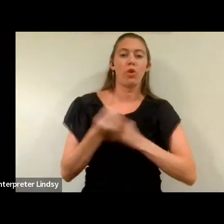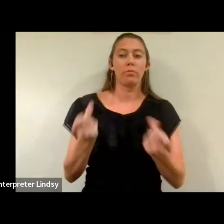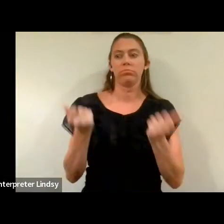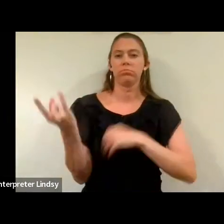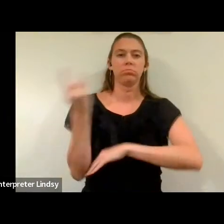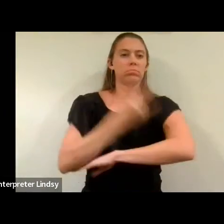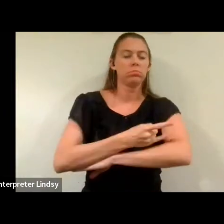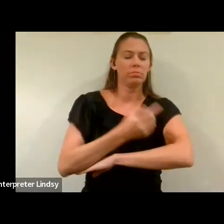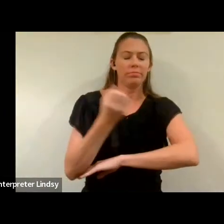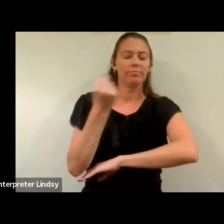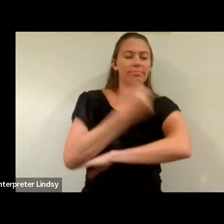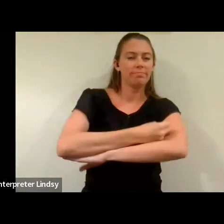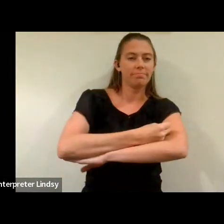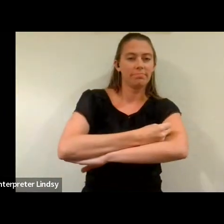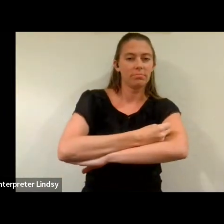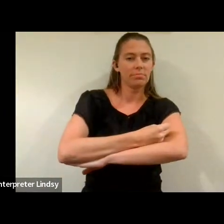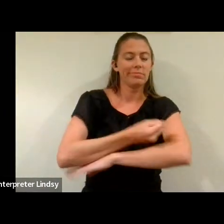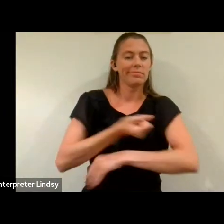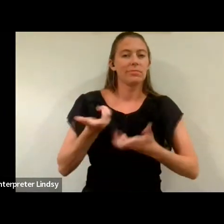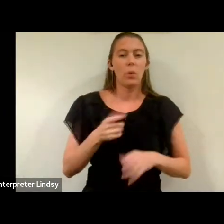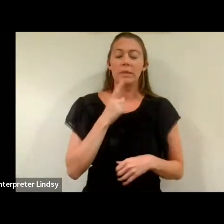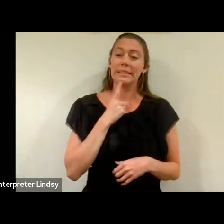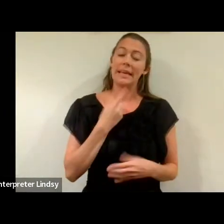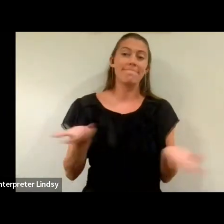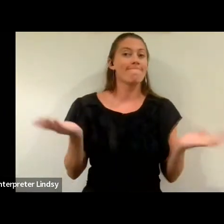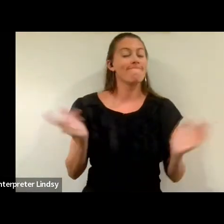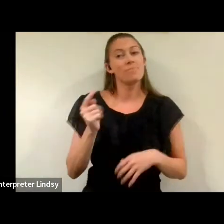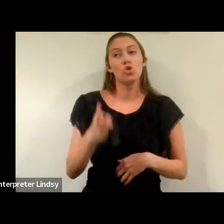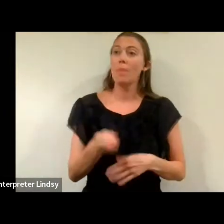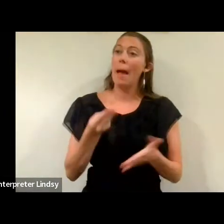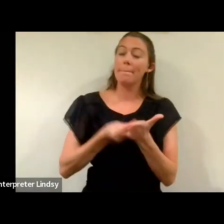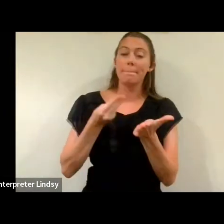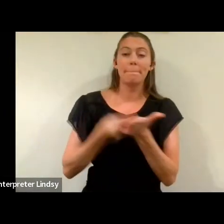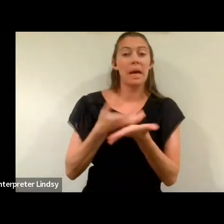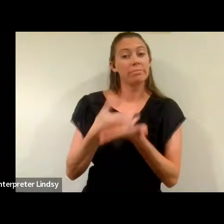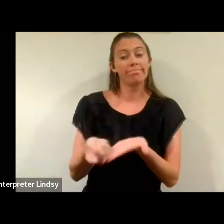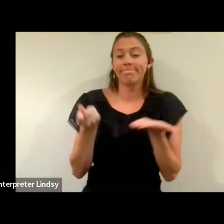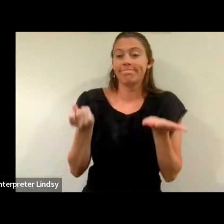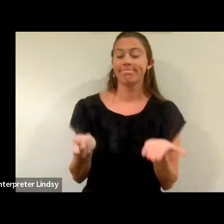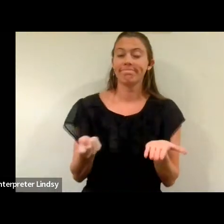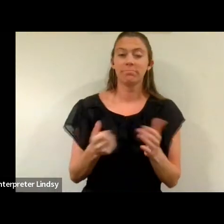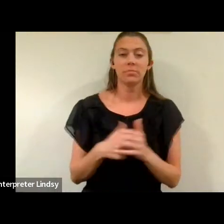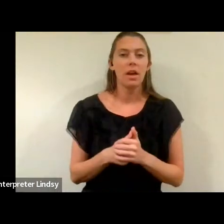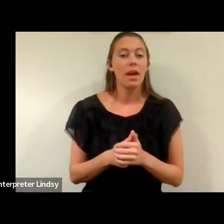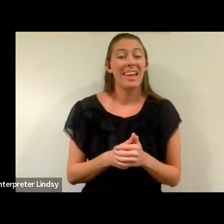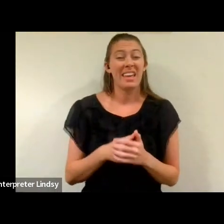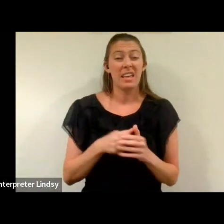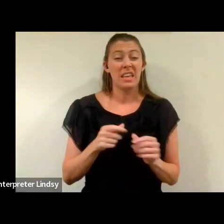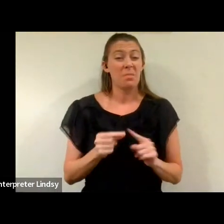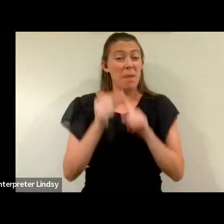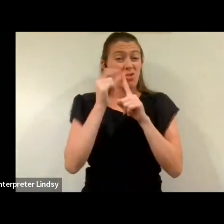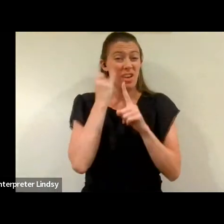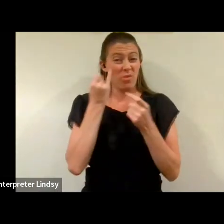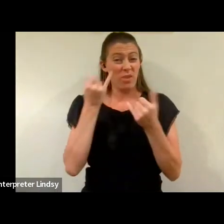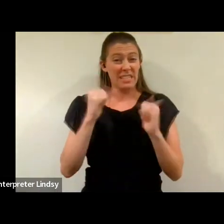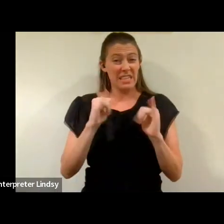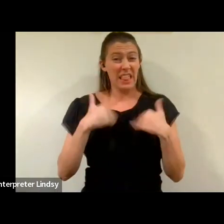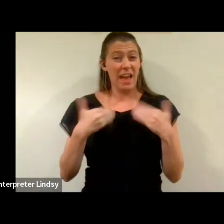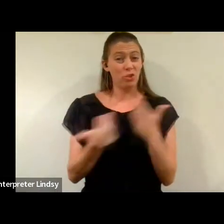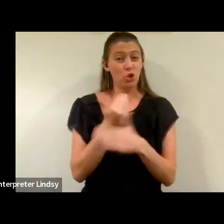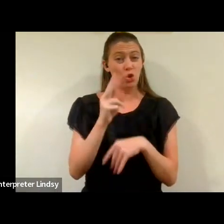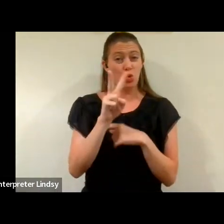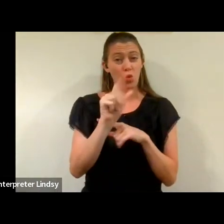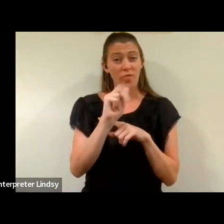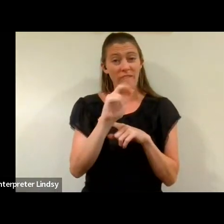it. Especially if these variants are still persisting, and now we're dealing with monkeypox as well.